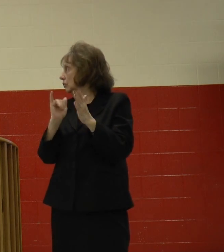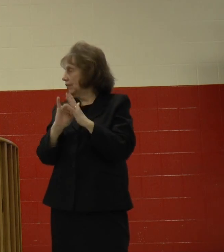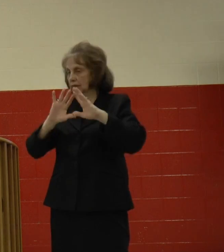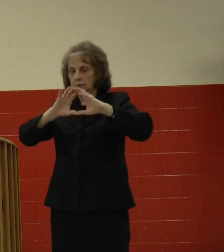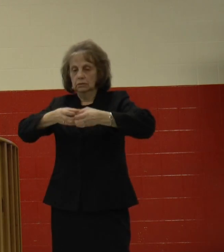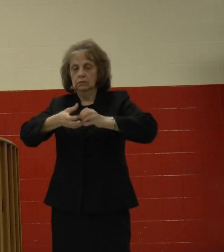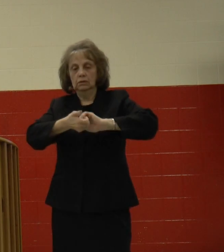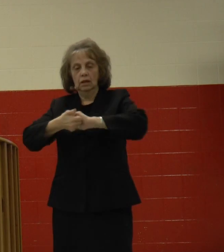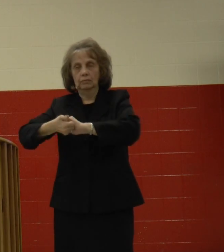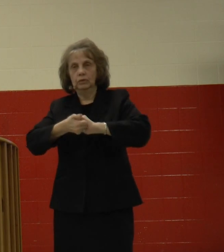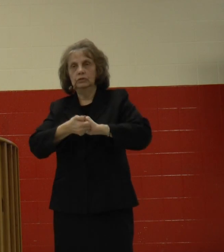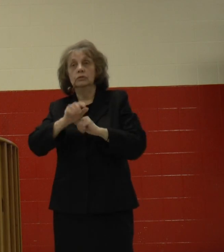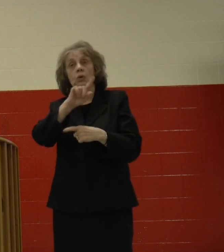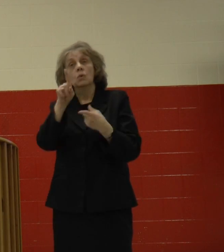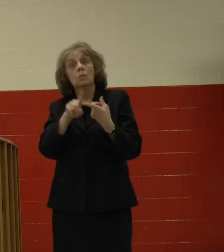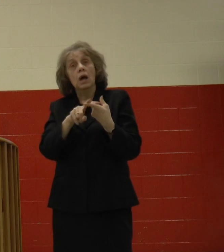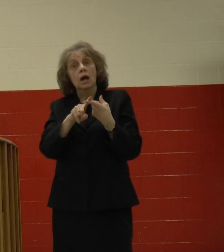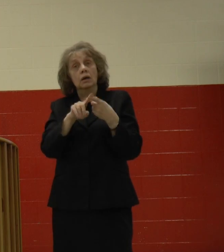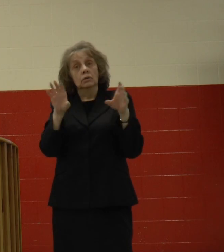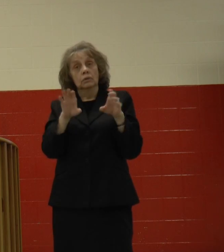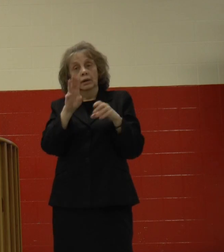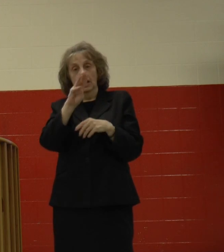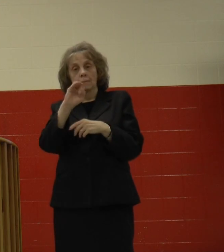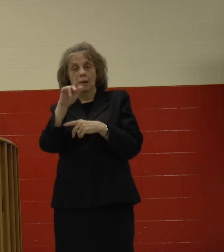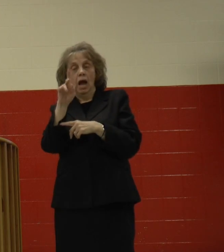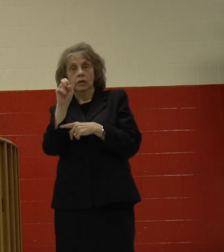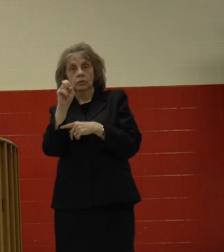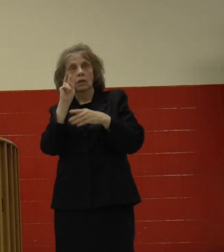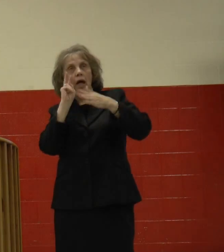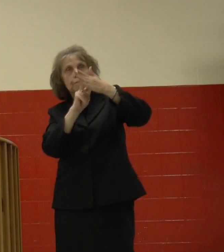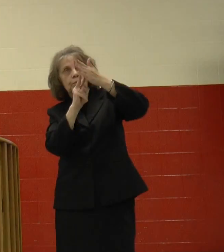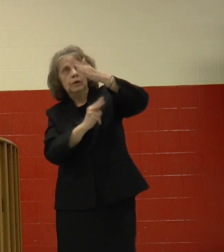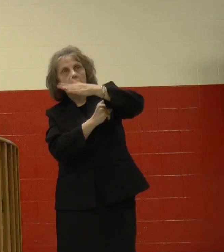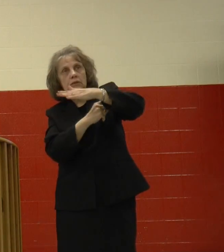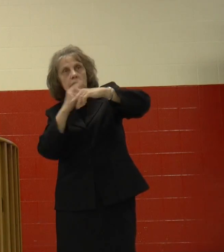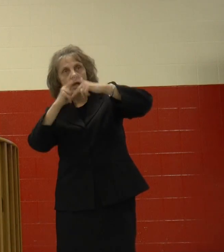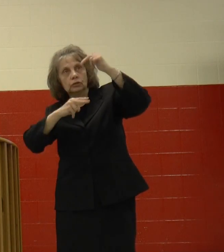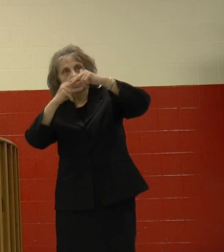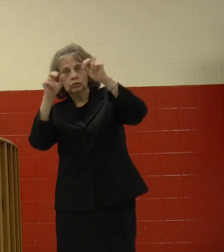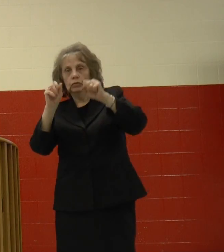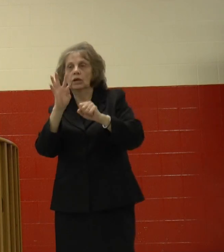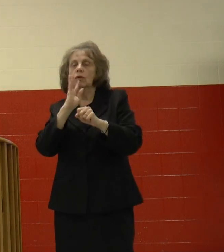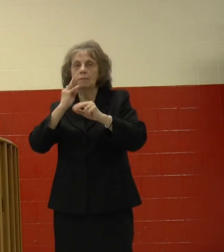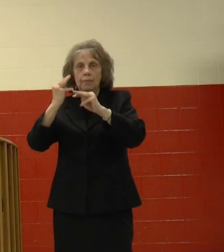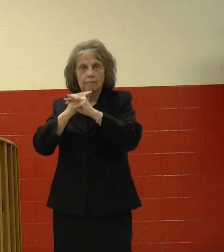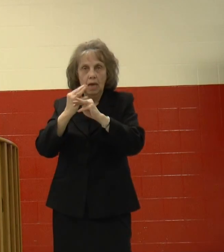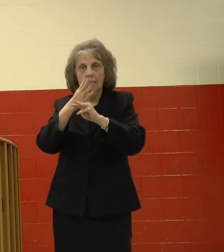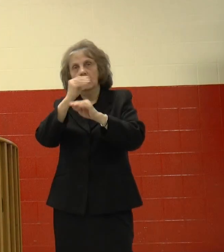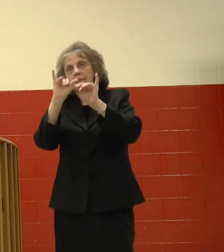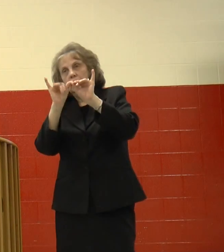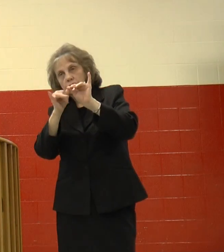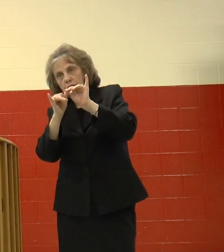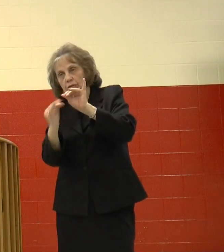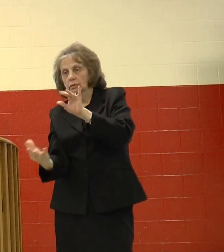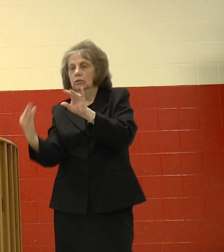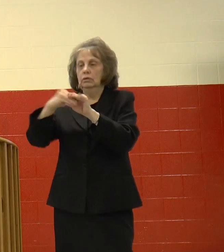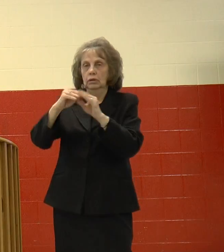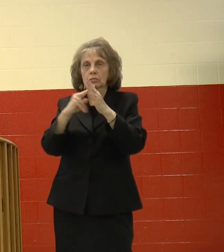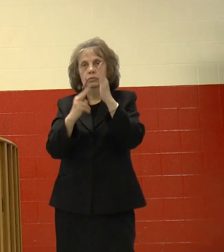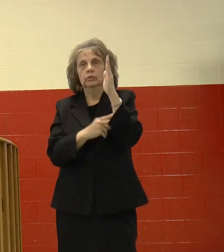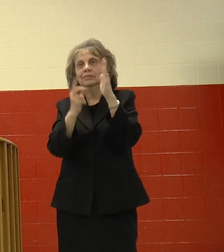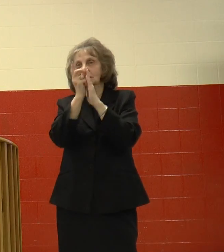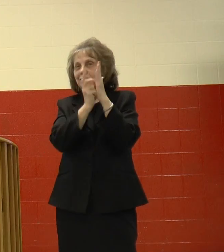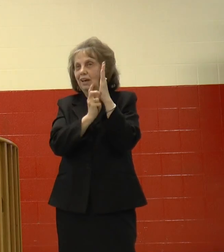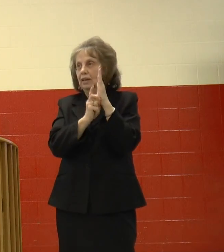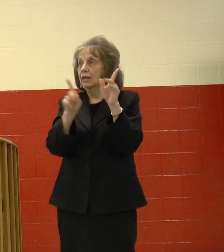collaboration space. So when you're doing a module on bridge construction, you can talk about the math and the engineering that goes into the bridge design.